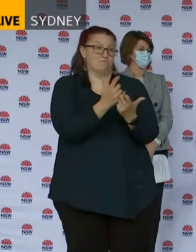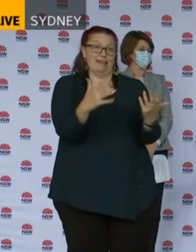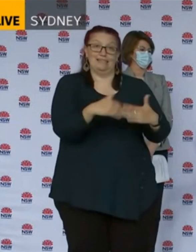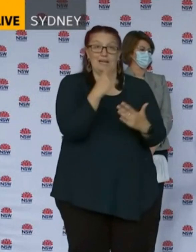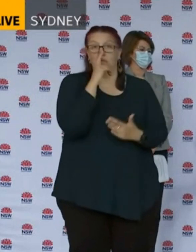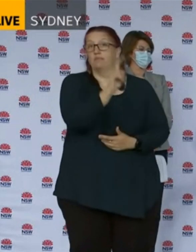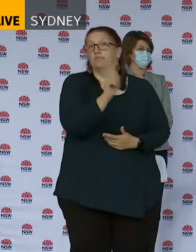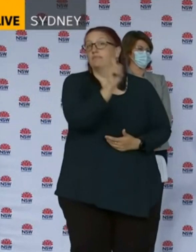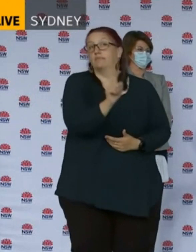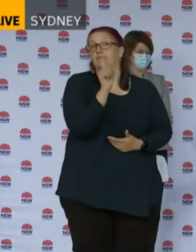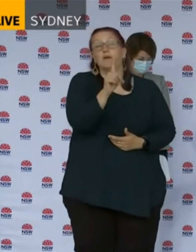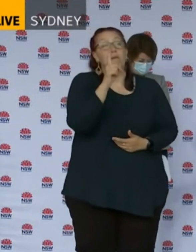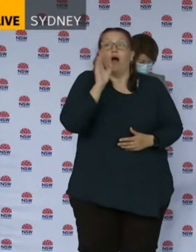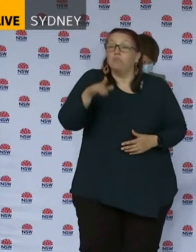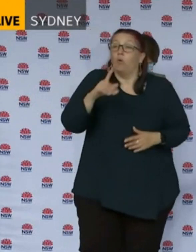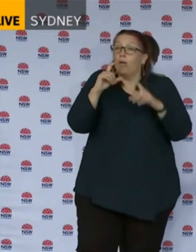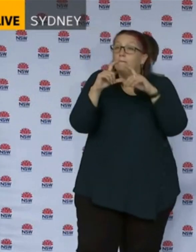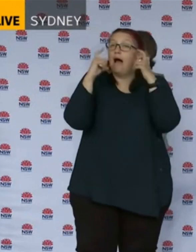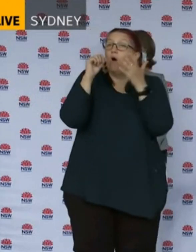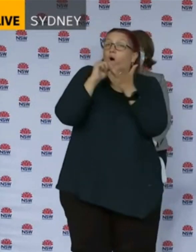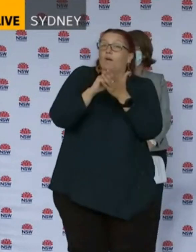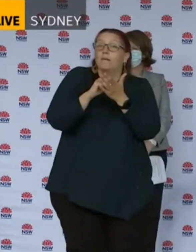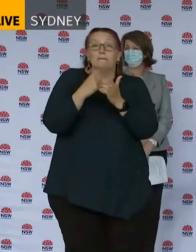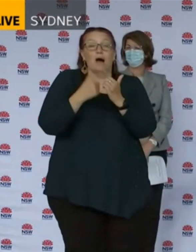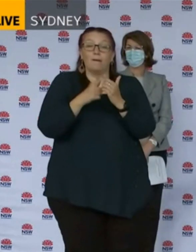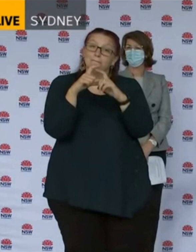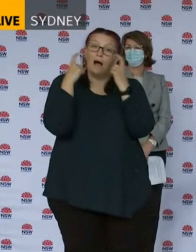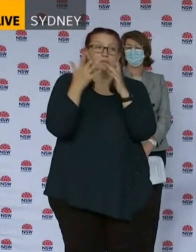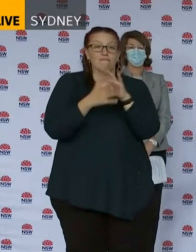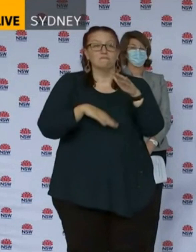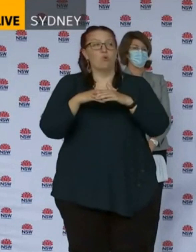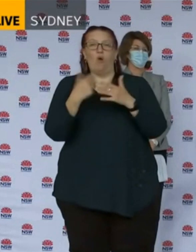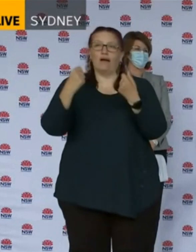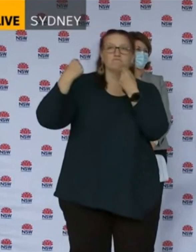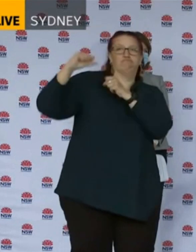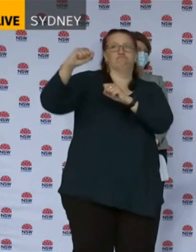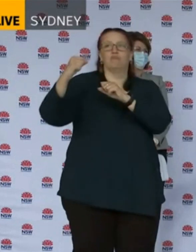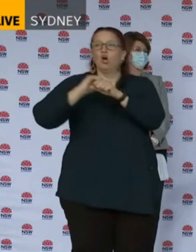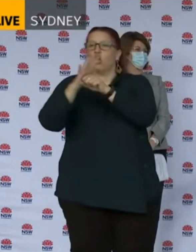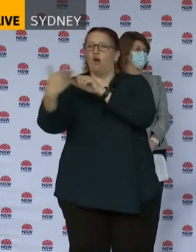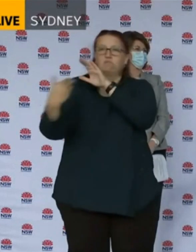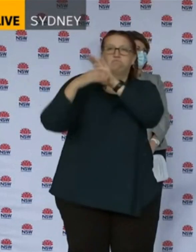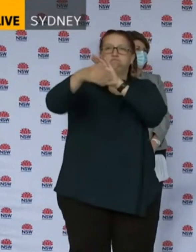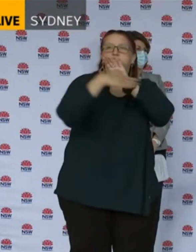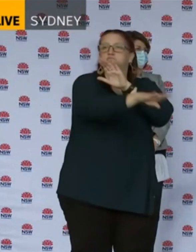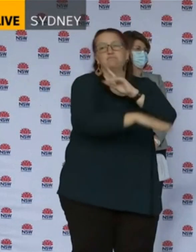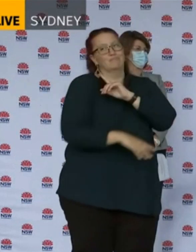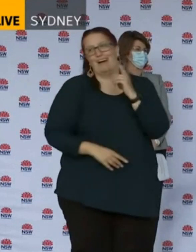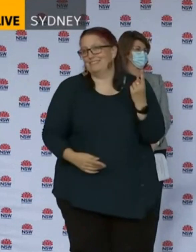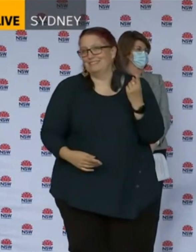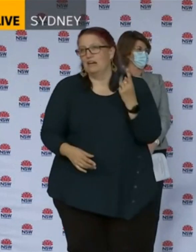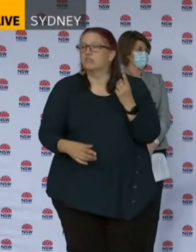remember, people will be wearing masks, but masks are just one line of defence. When you're out and about shopping, please make sure